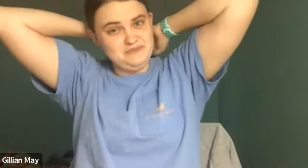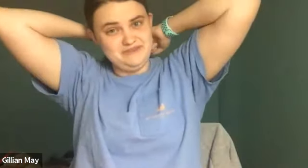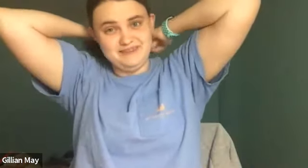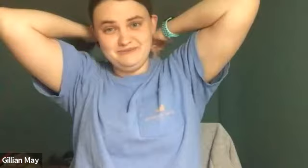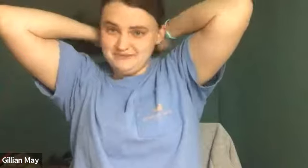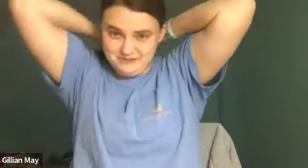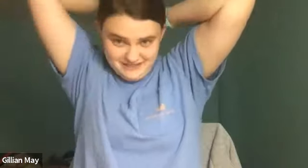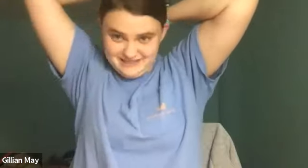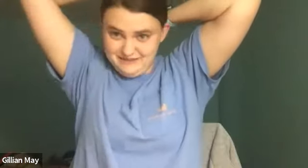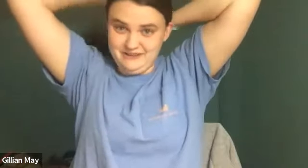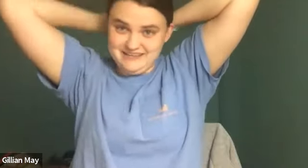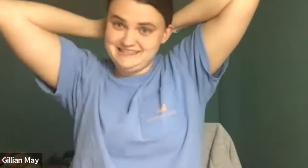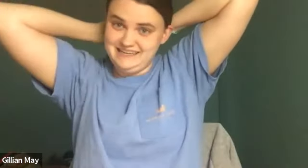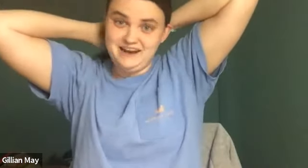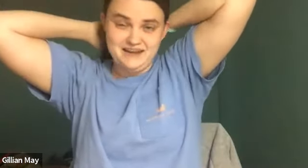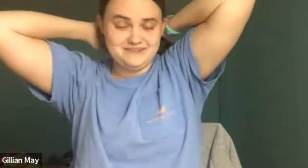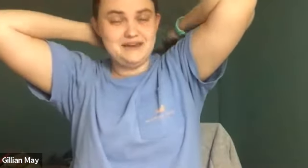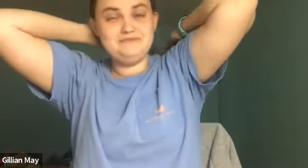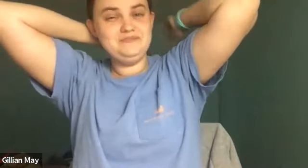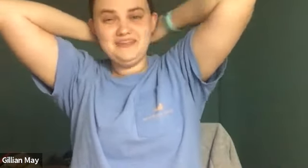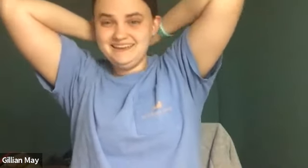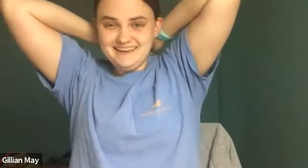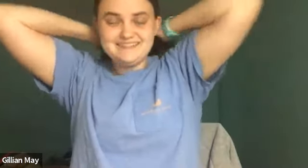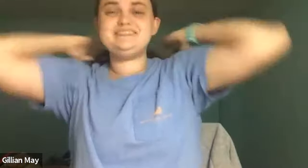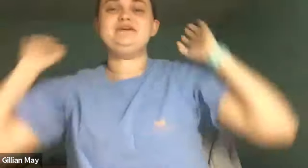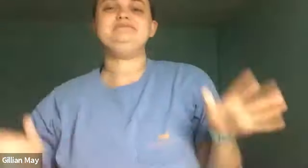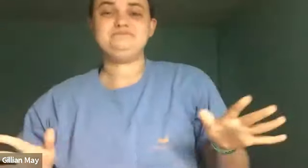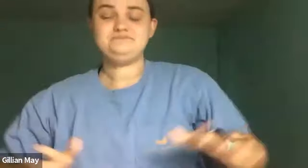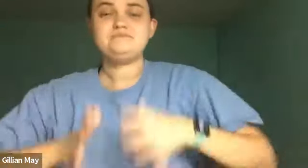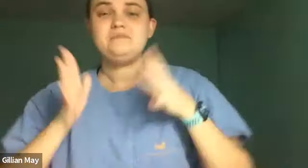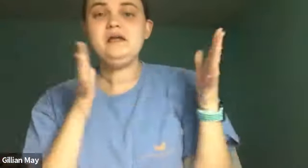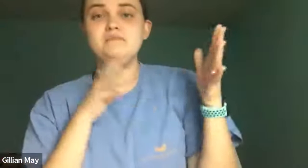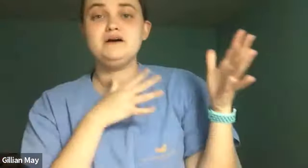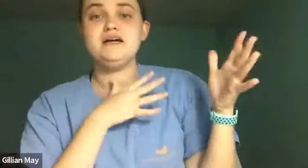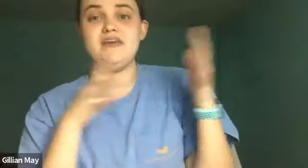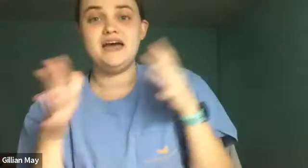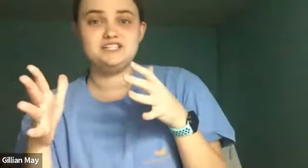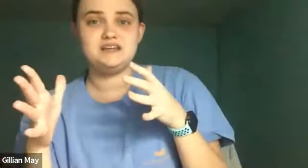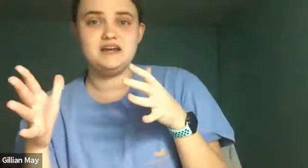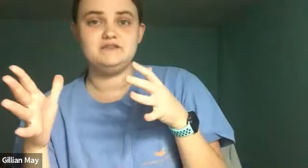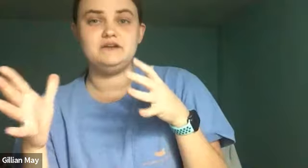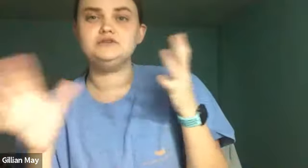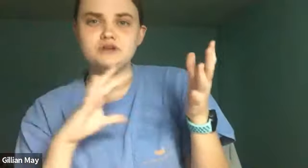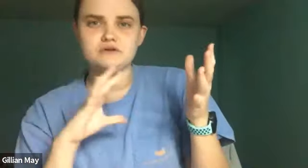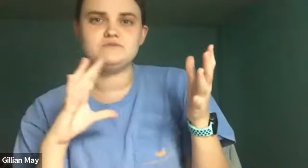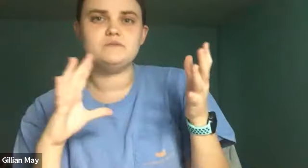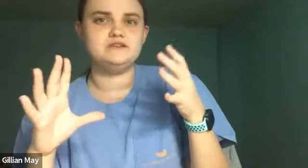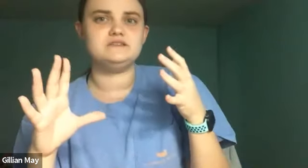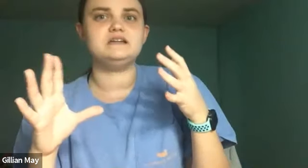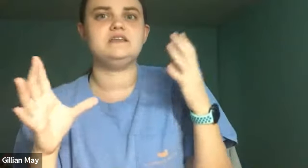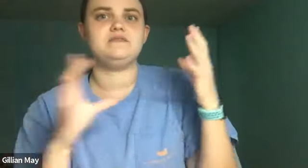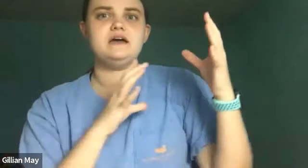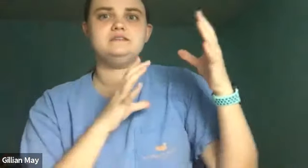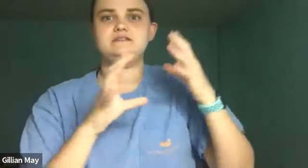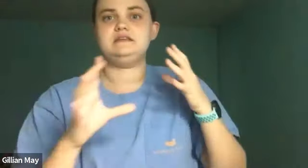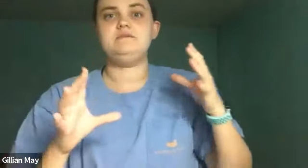but then when I'm doing this, I realize I cannot have it down. So, but that is just kind of, and you'll notice when we do the signs that same